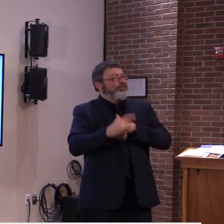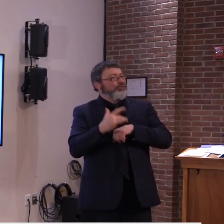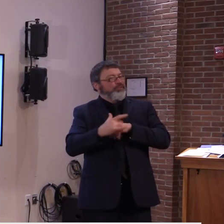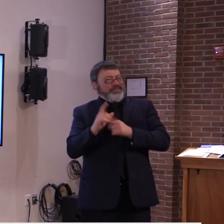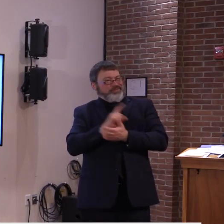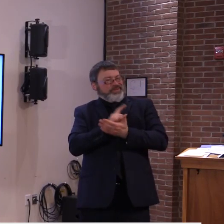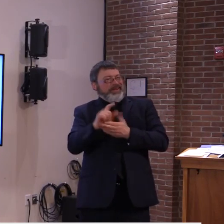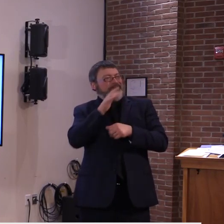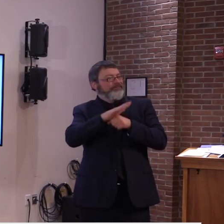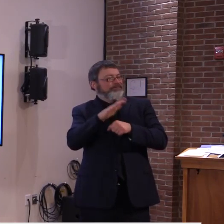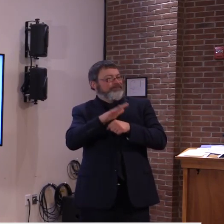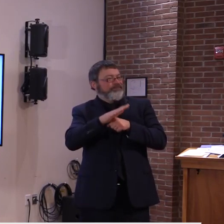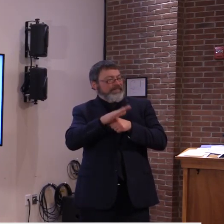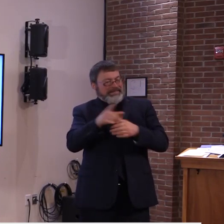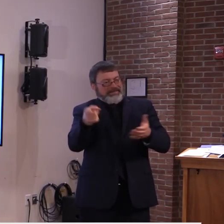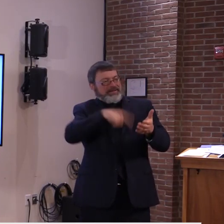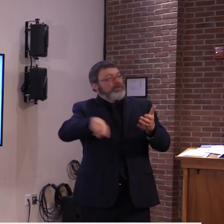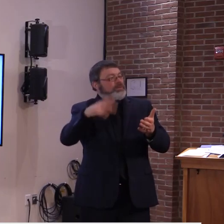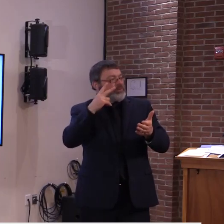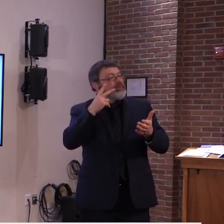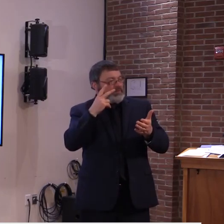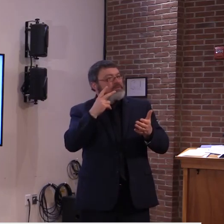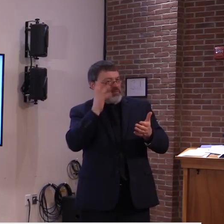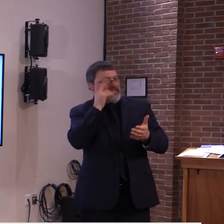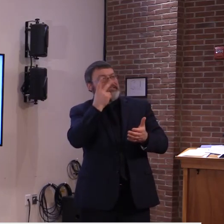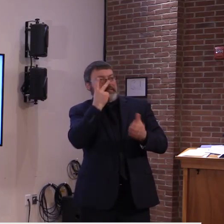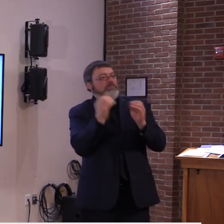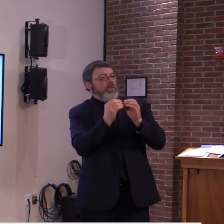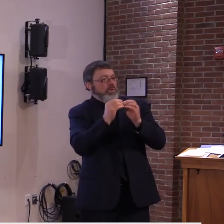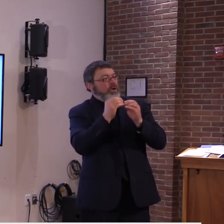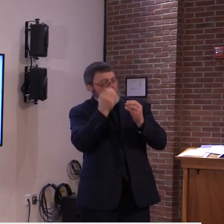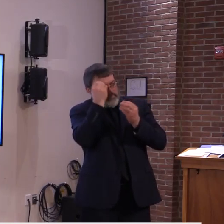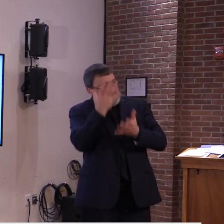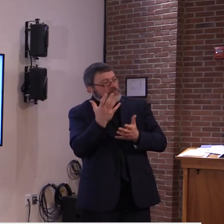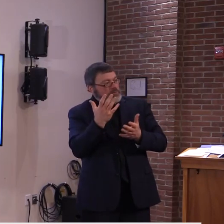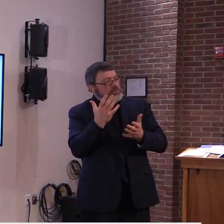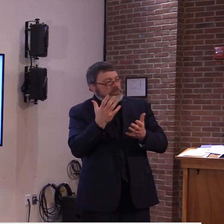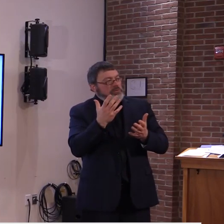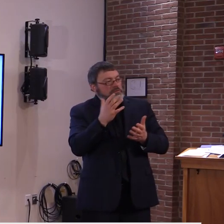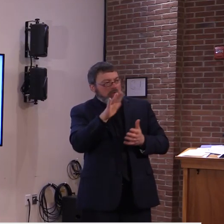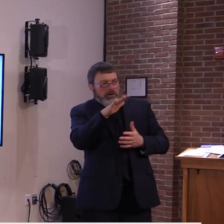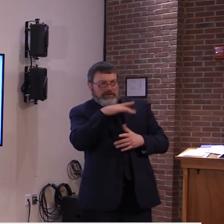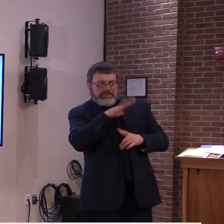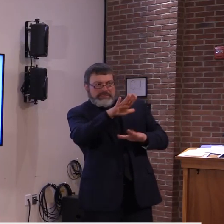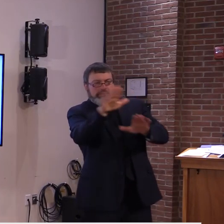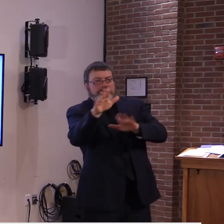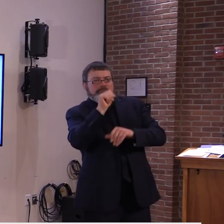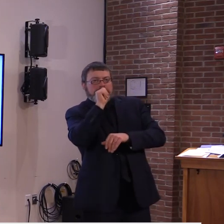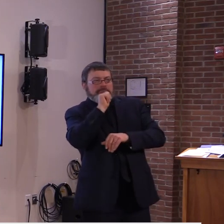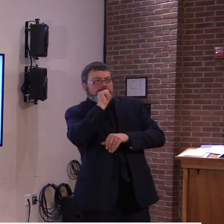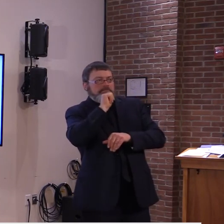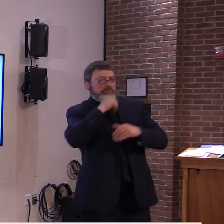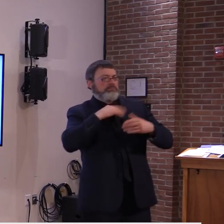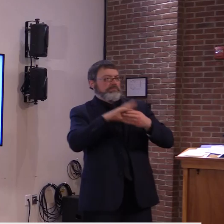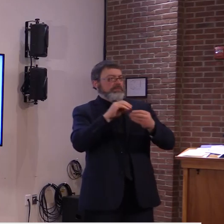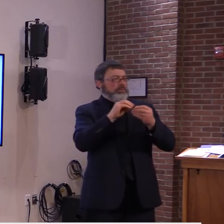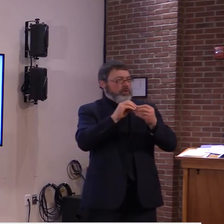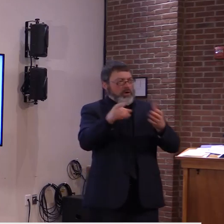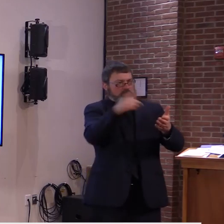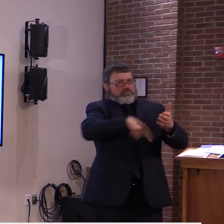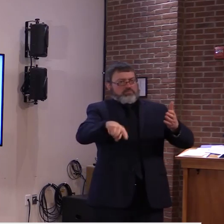Hopefully not be patient looking for the worst, though. Be patient just waiting for the data. Because we have lots of reasons to believe